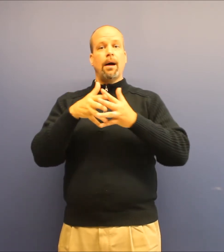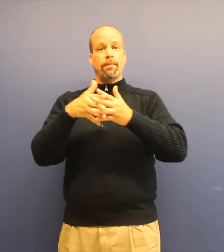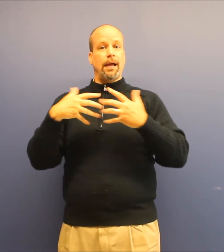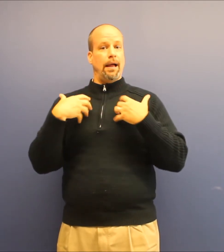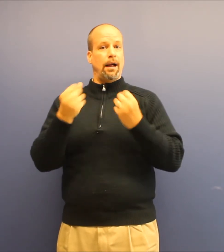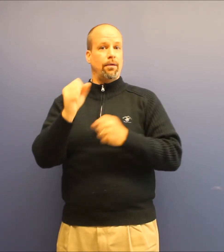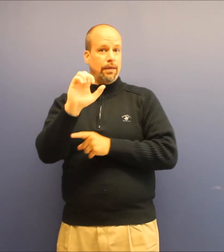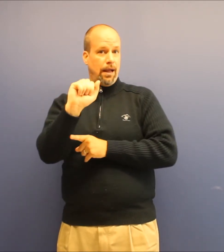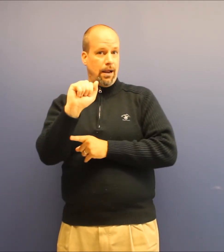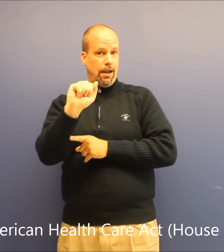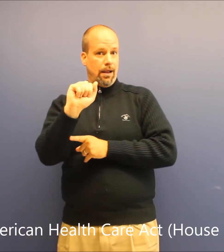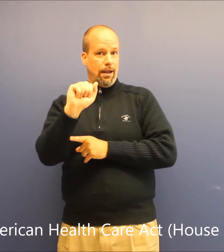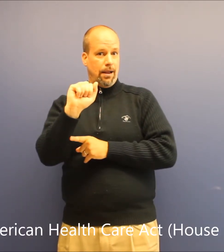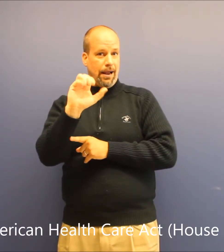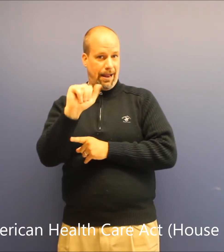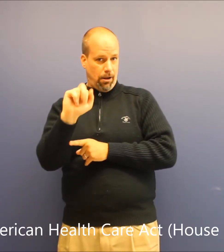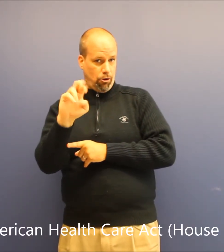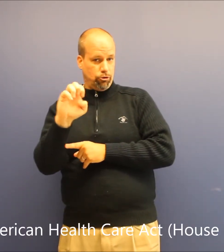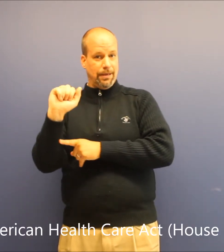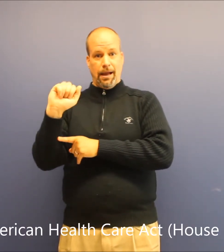Under the House bill, the American Health Care Act,